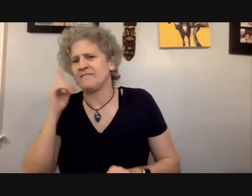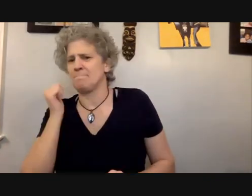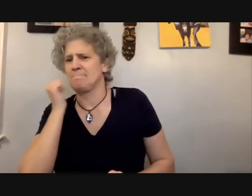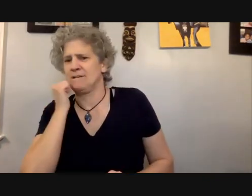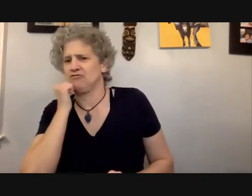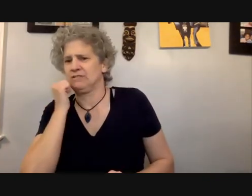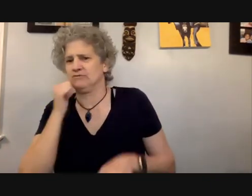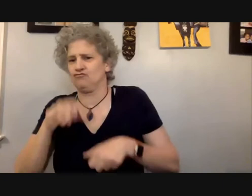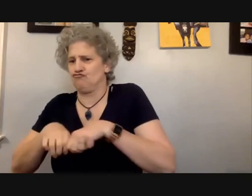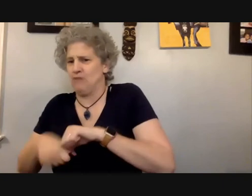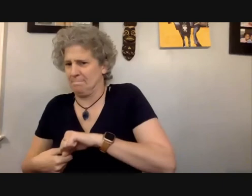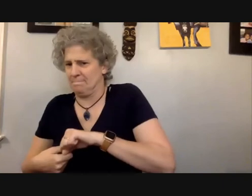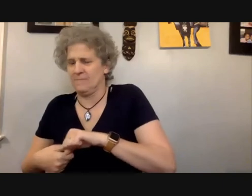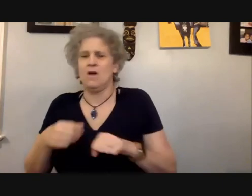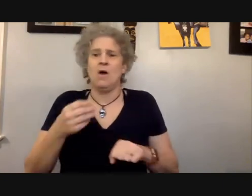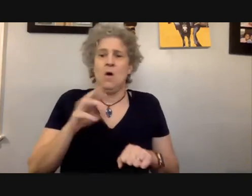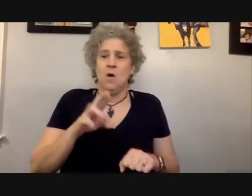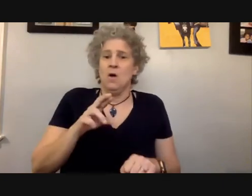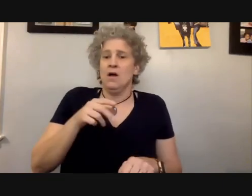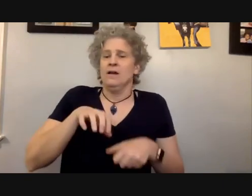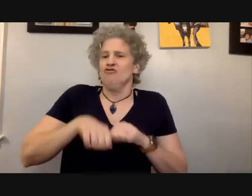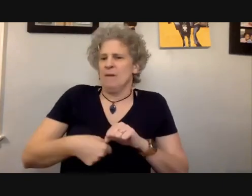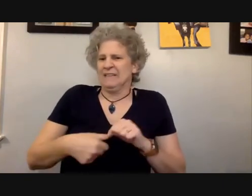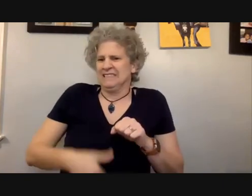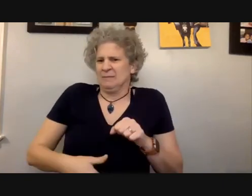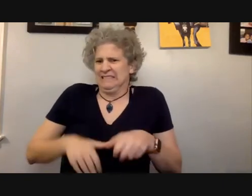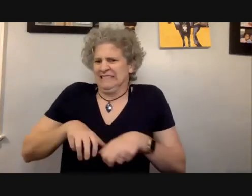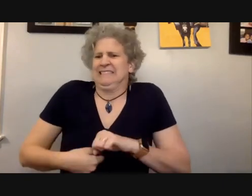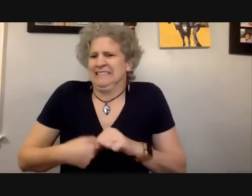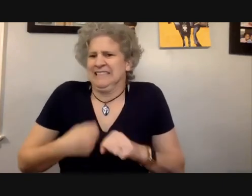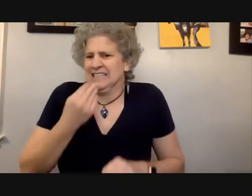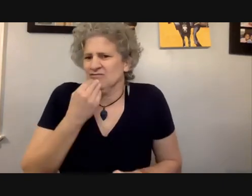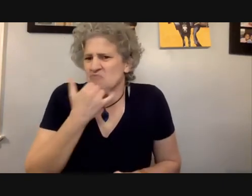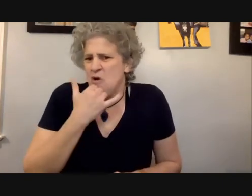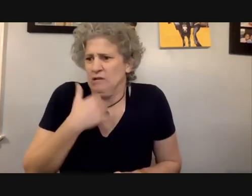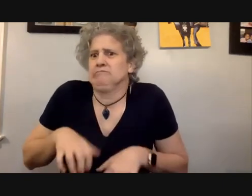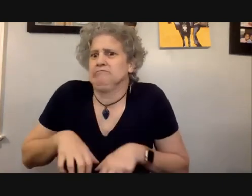So to have bad cramps. Okay, and this can be related to maybe like your